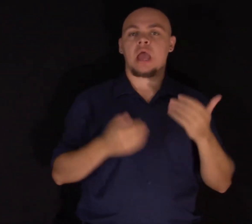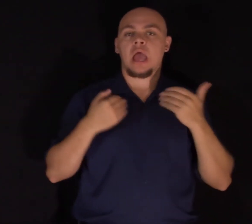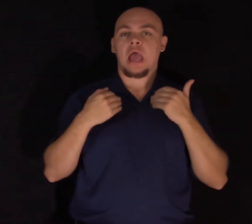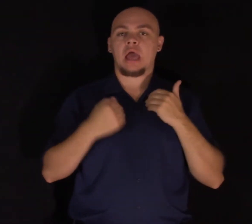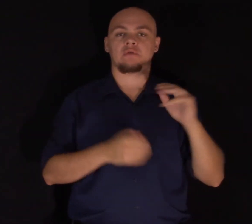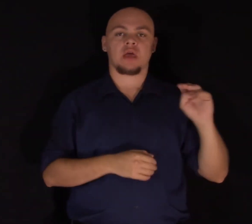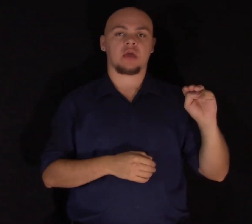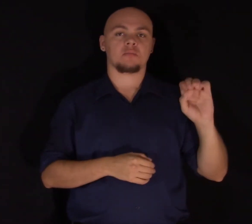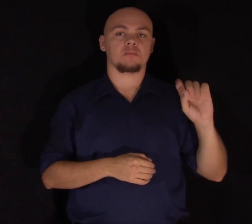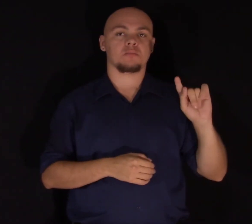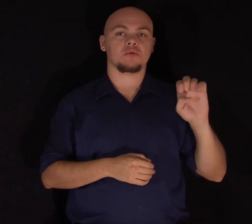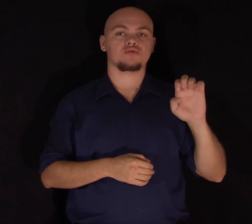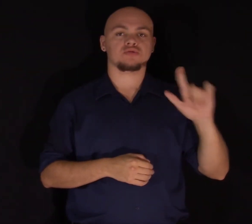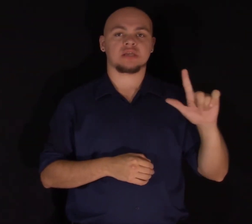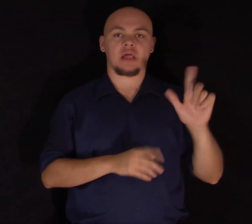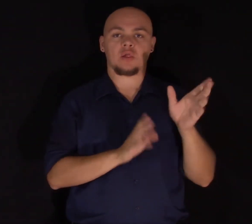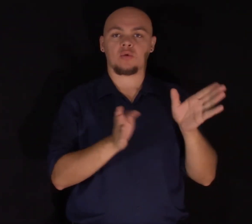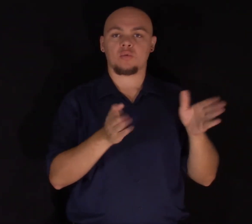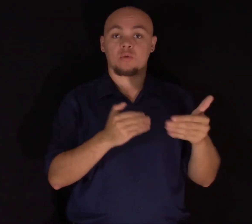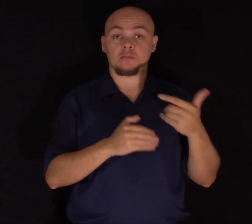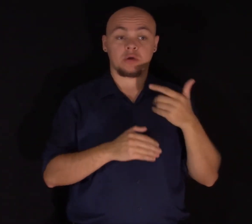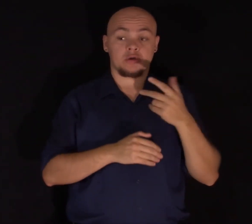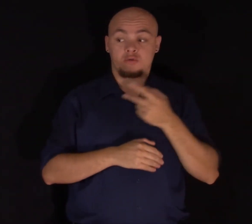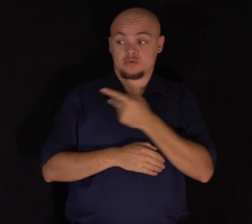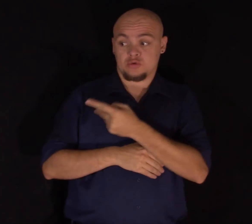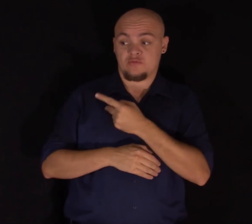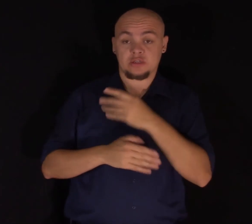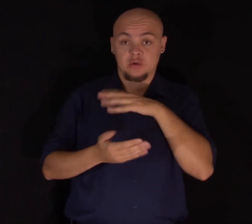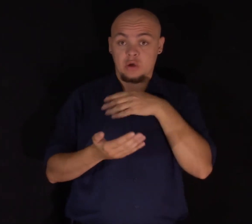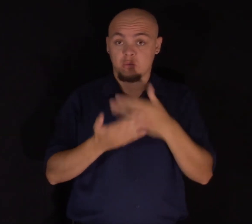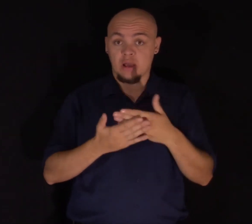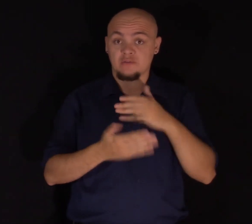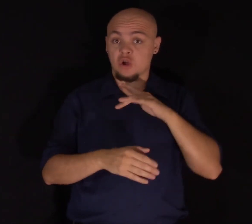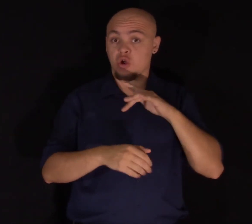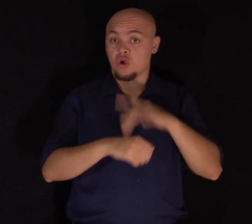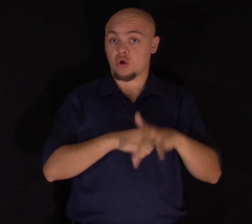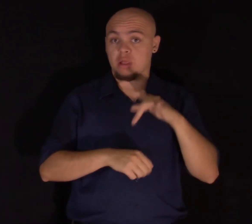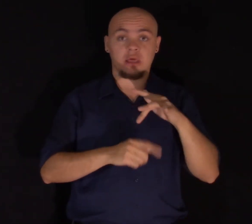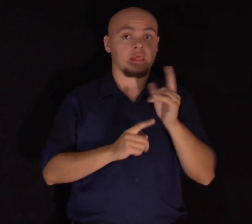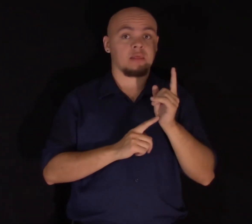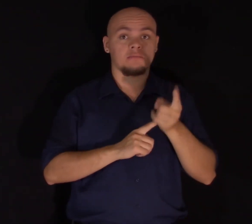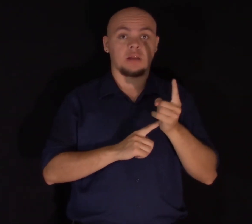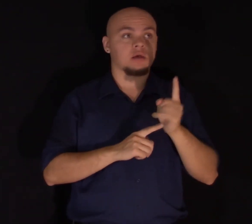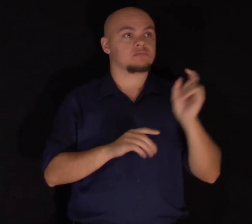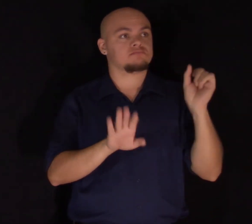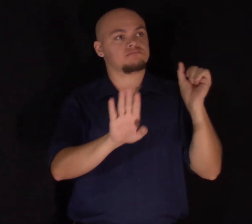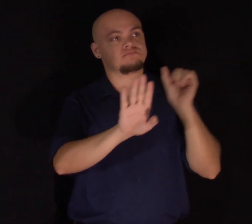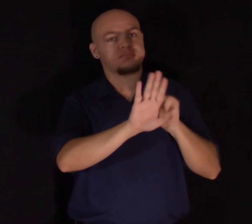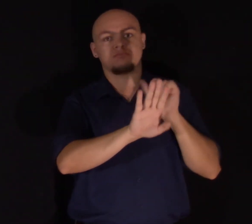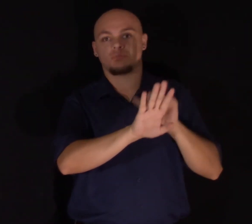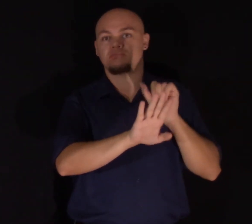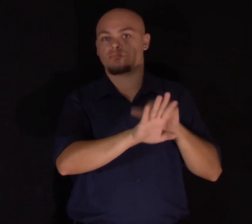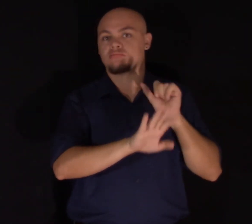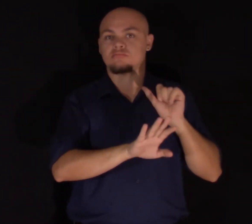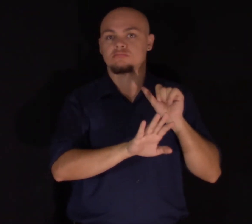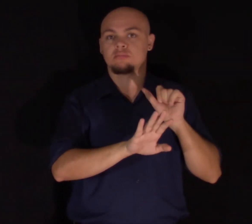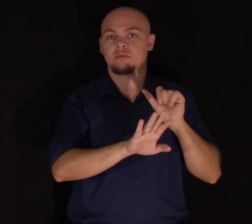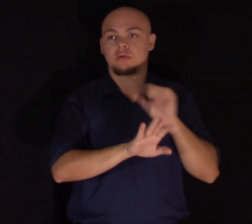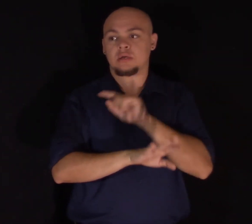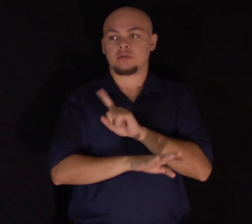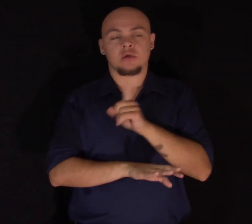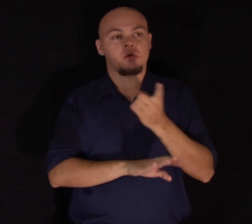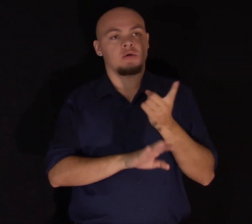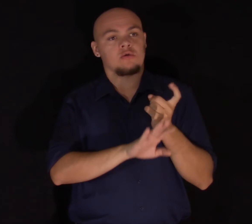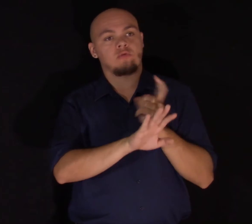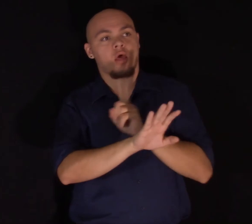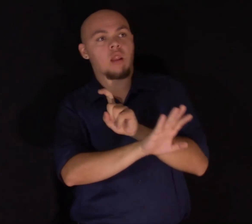room. Mary and I got there early. Right on time, to the minute, there was a knock on the door. Mary hops up and runs around the